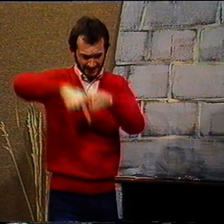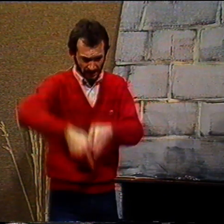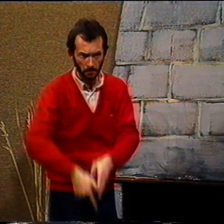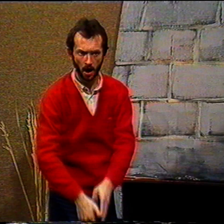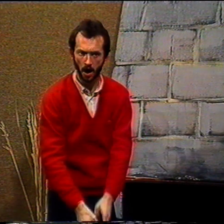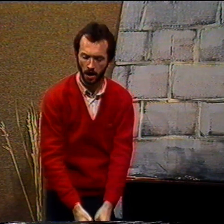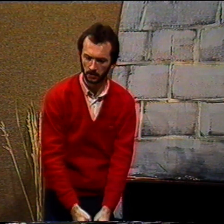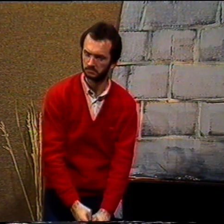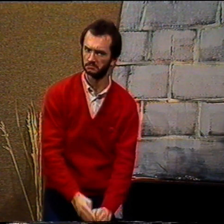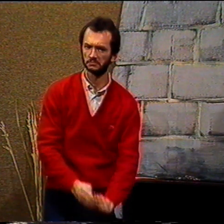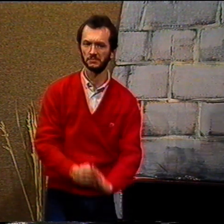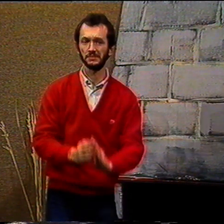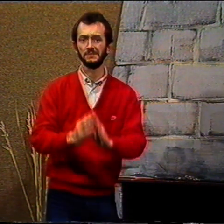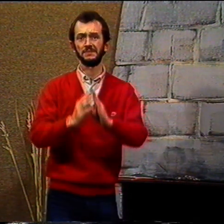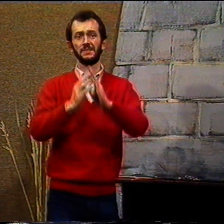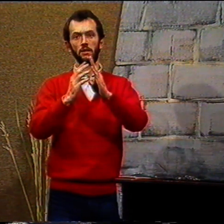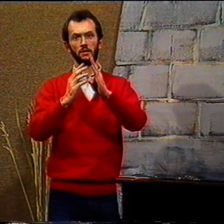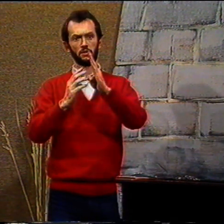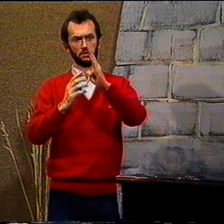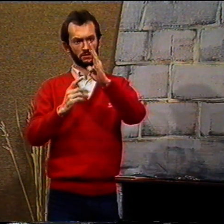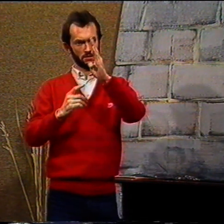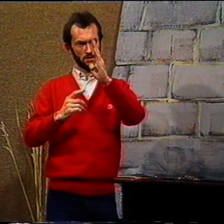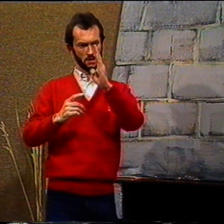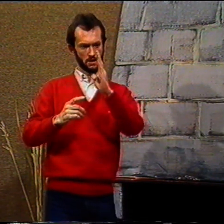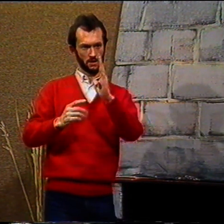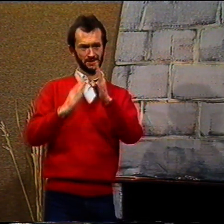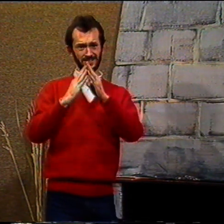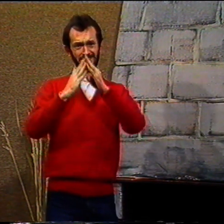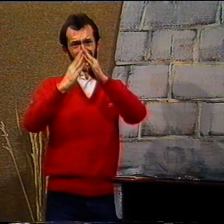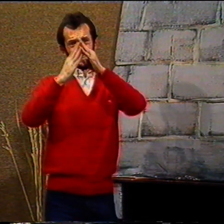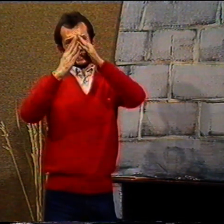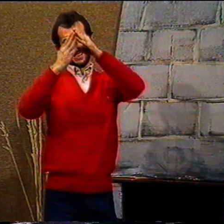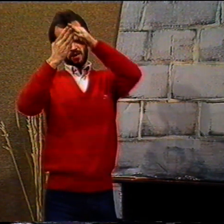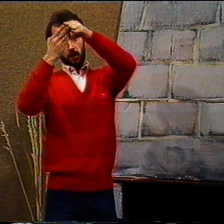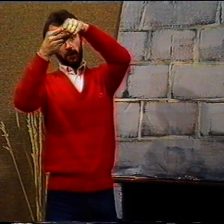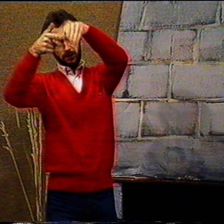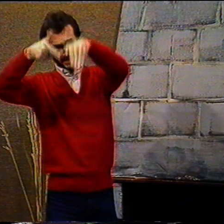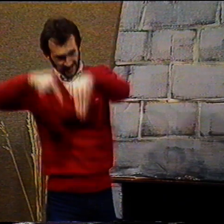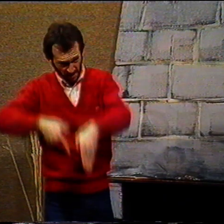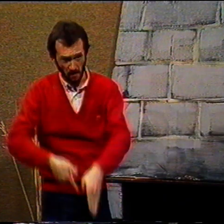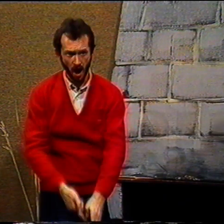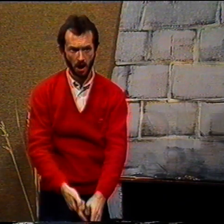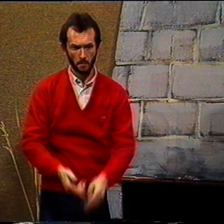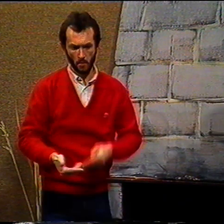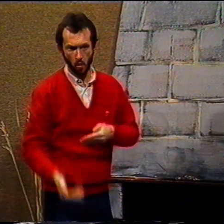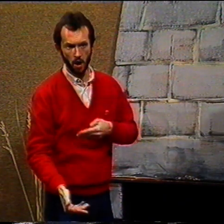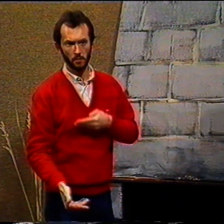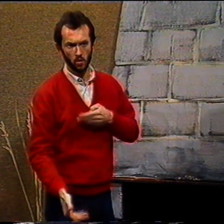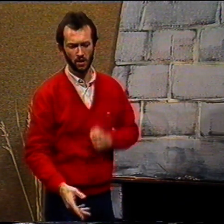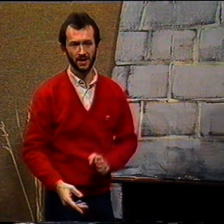were going deeper into the trough, and up, and the boat would sit on the wave, and then go in deeper,